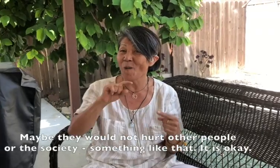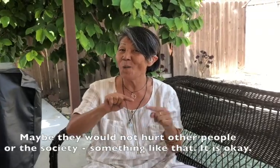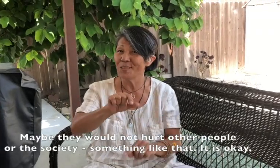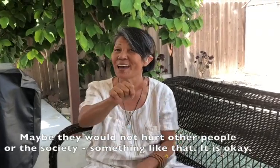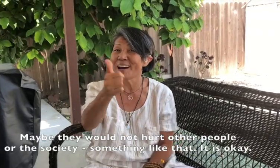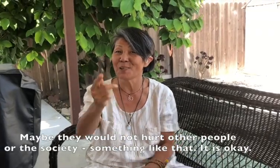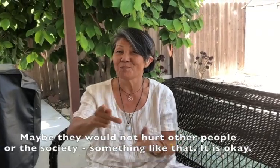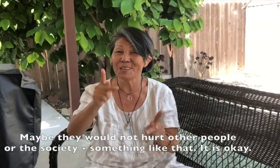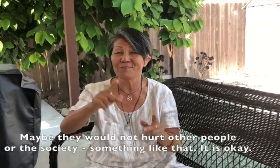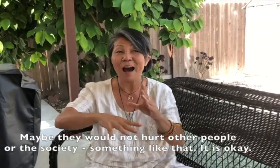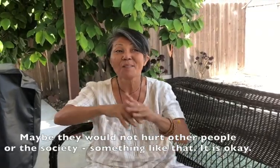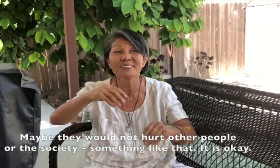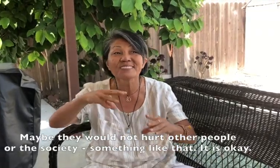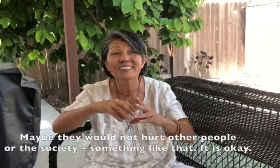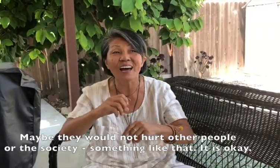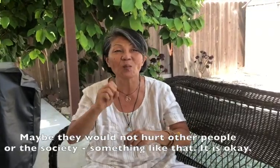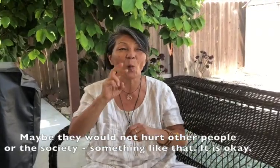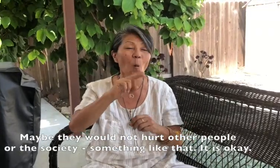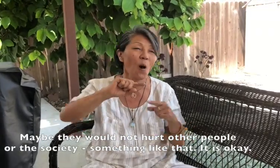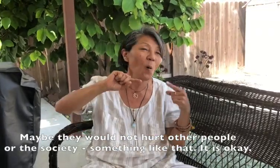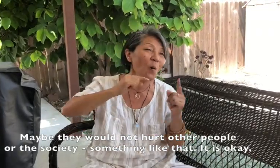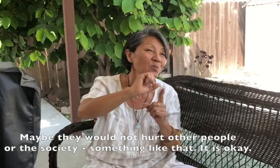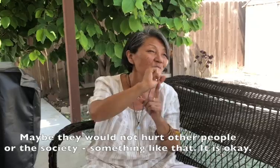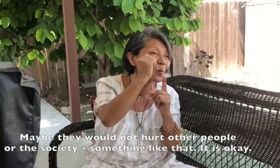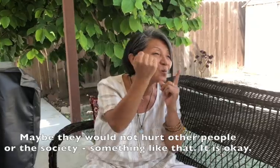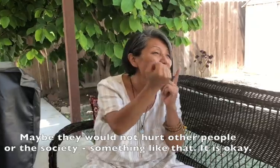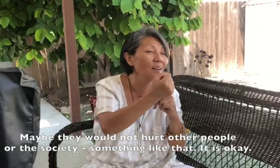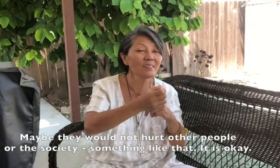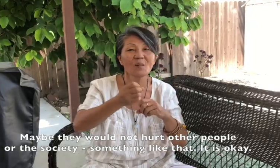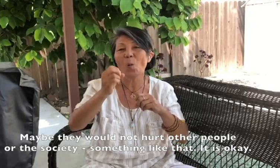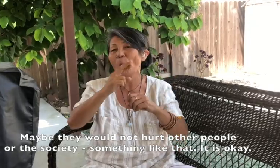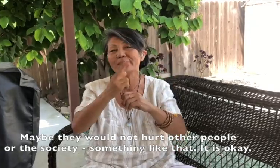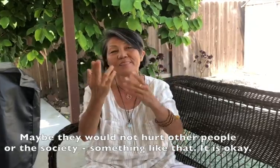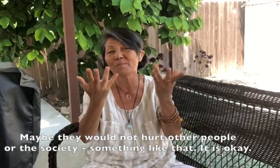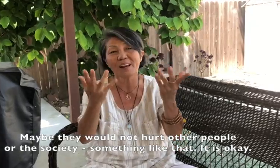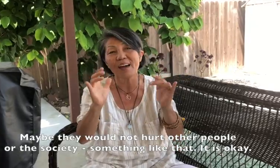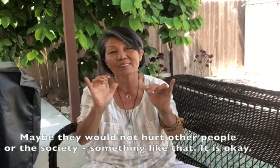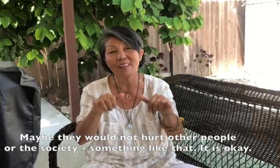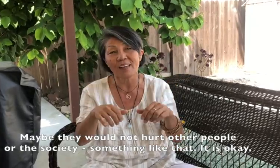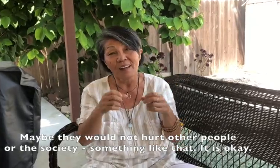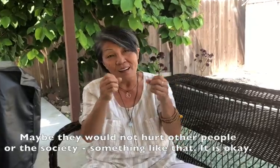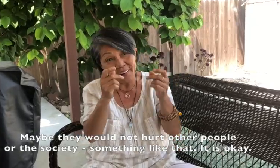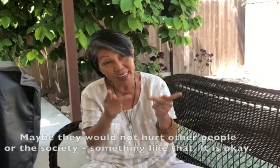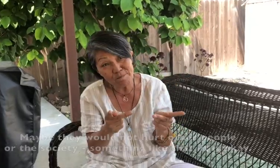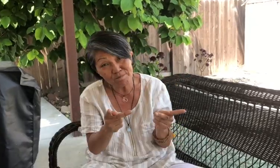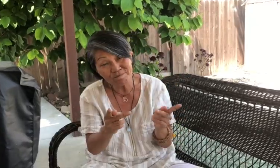Maybe then they would not hurt other people or the society. Something like that. It's okay.